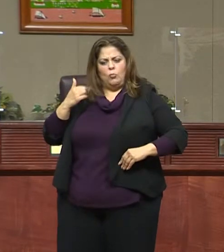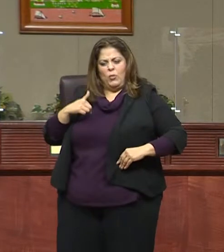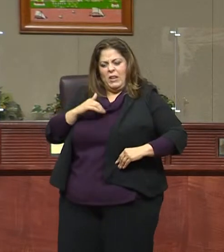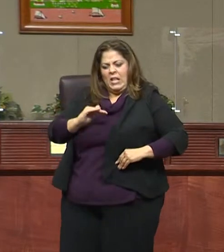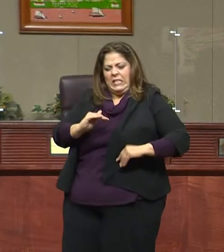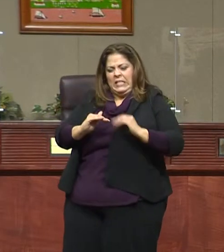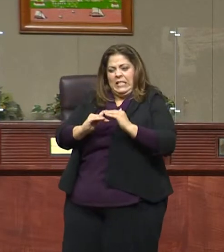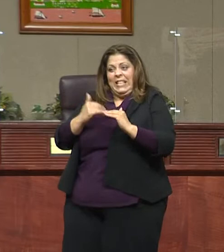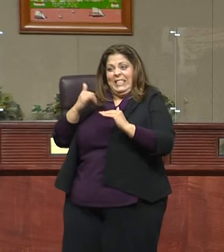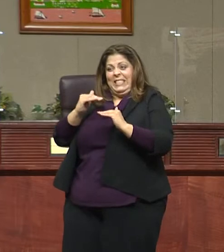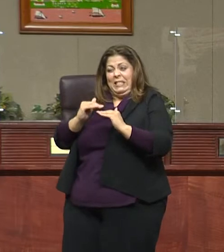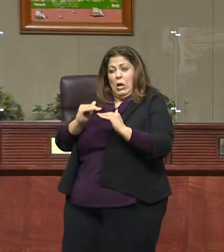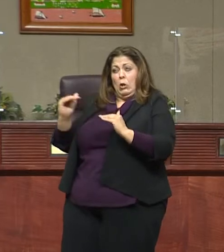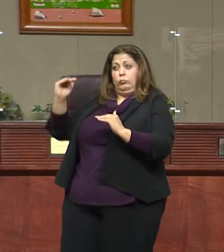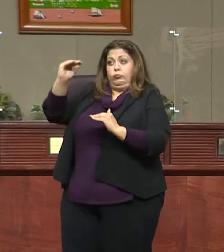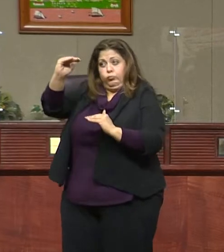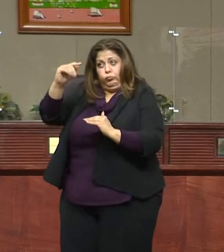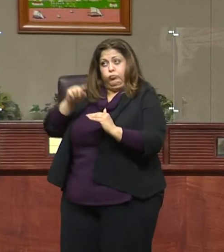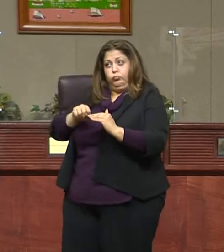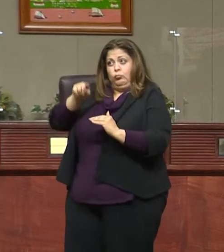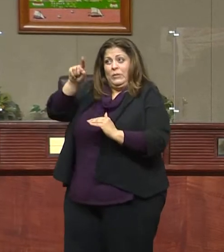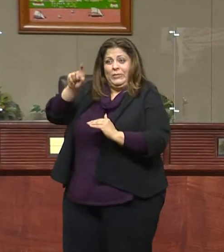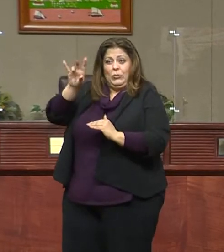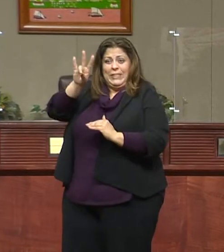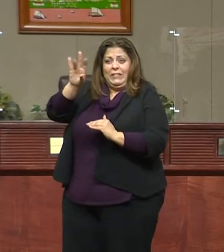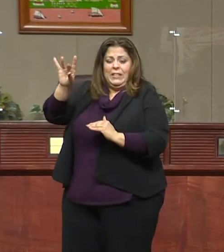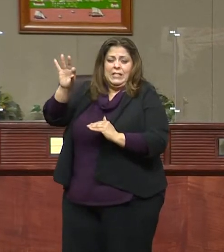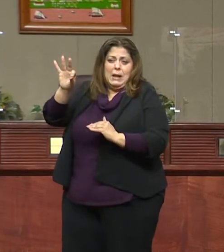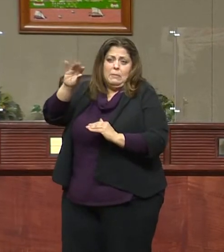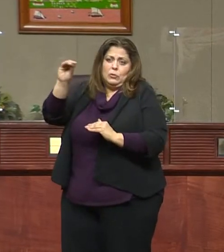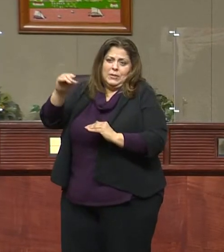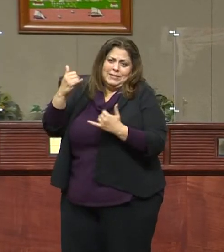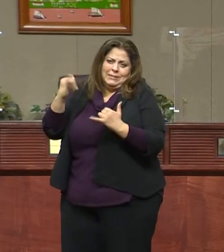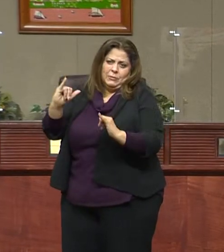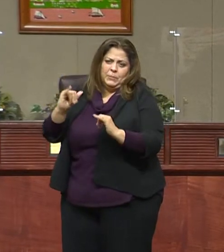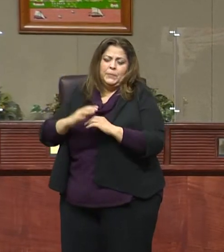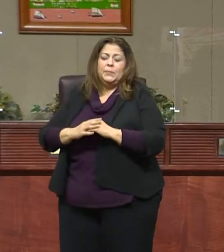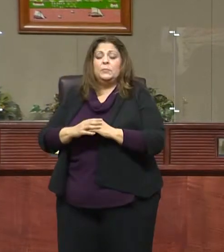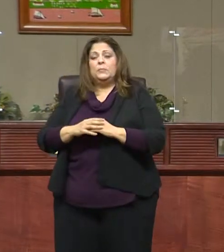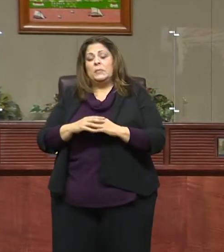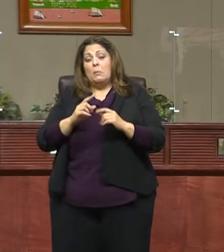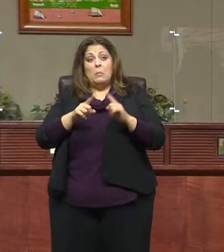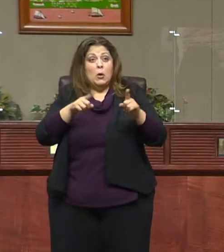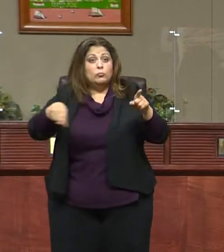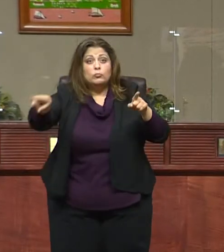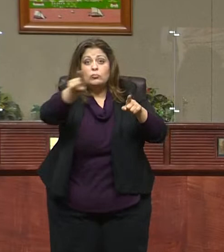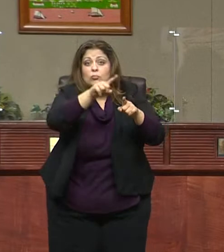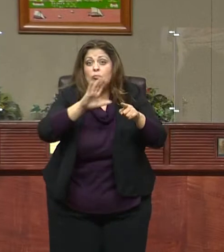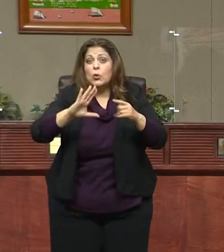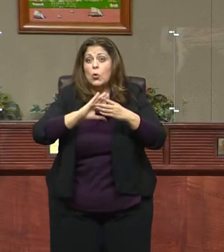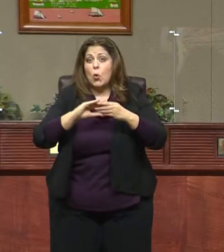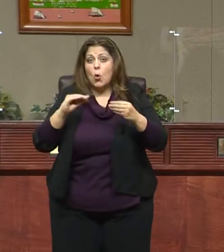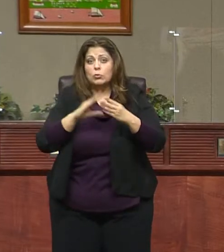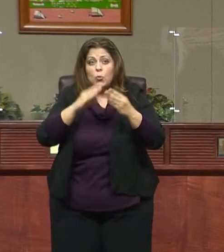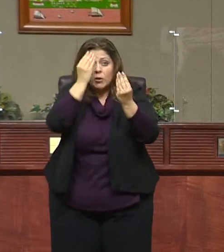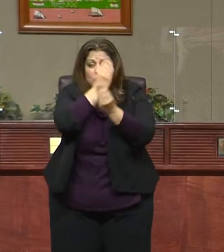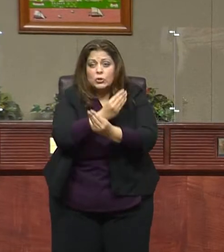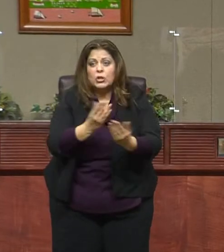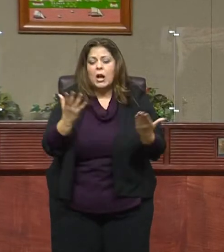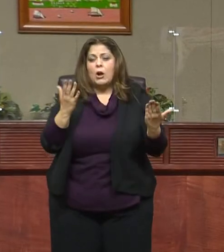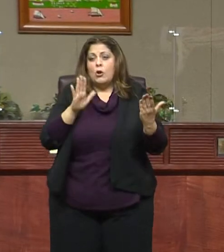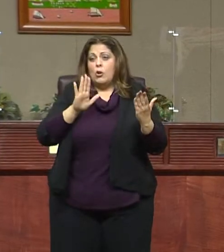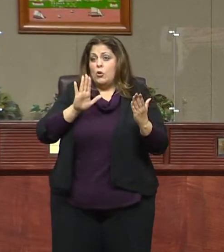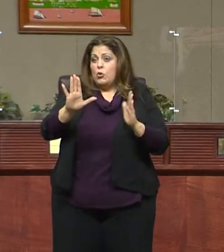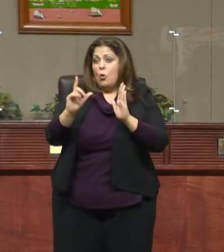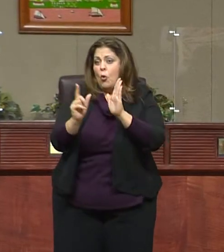media, you share the stories, and in my estimate, your journalism